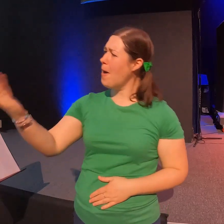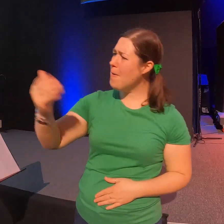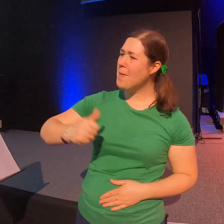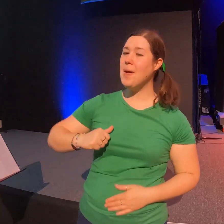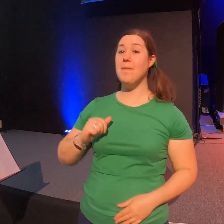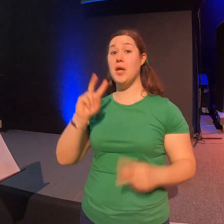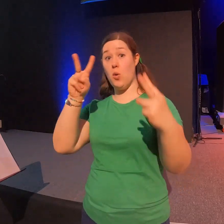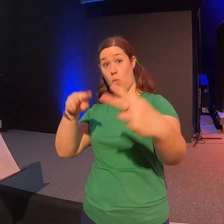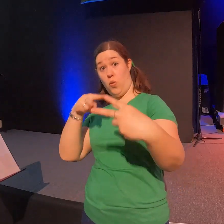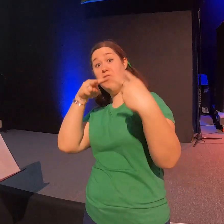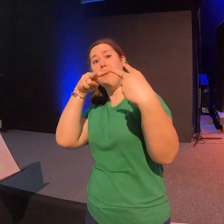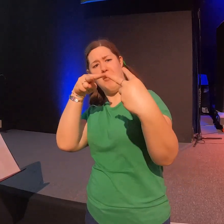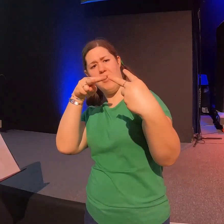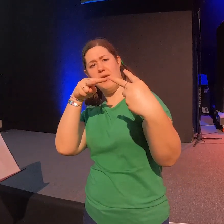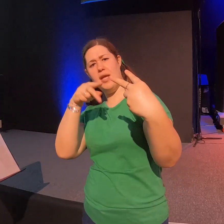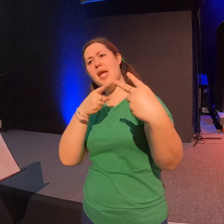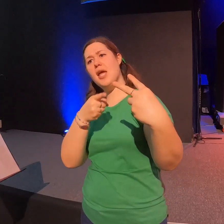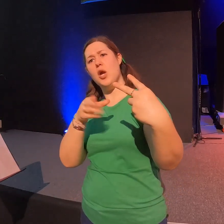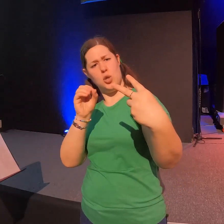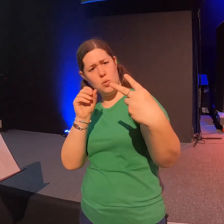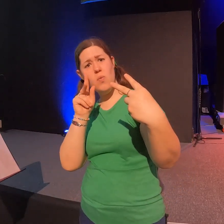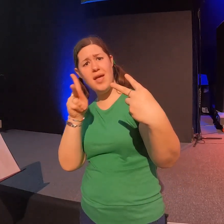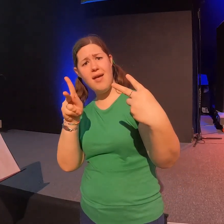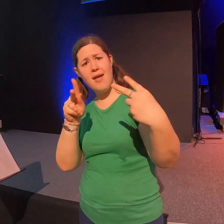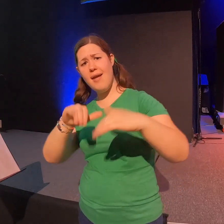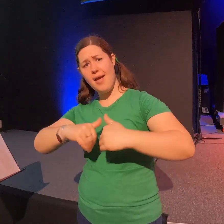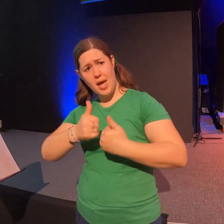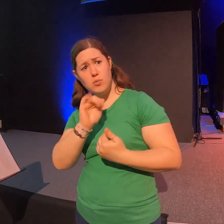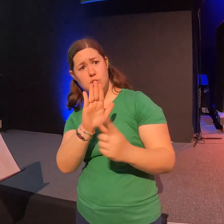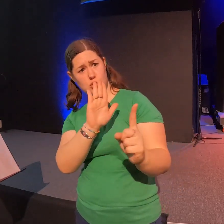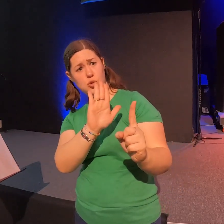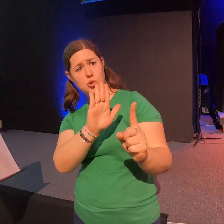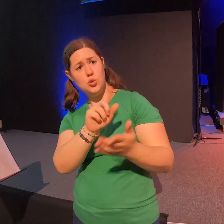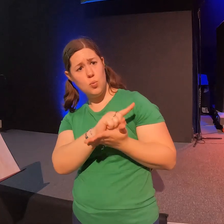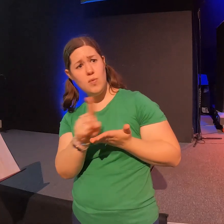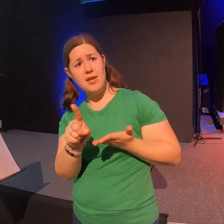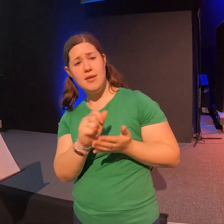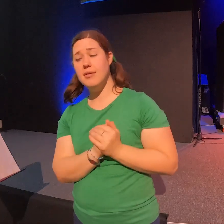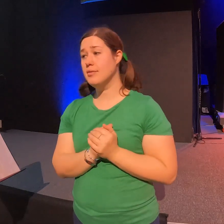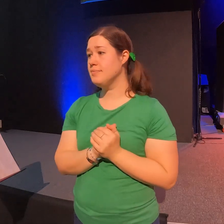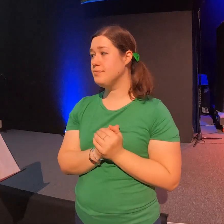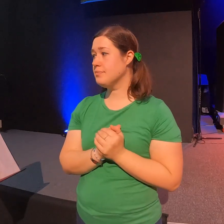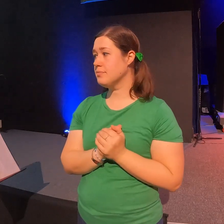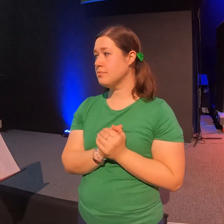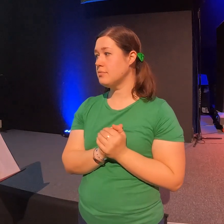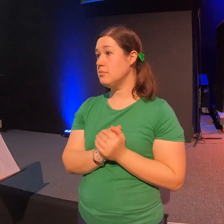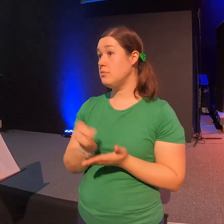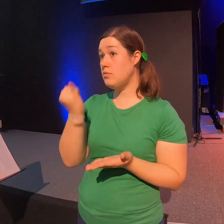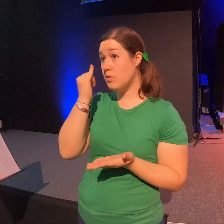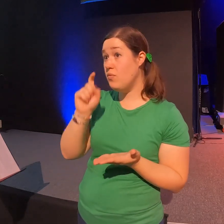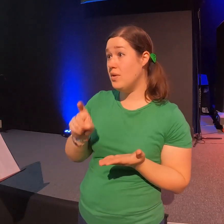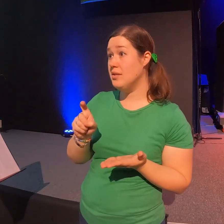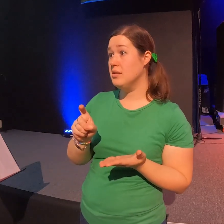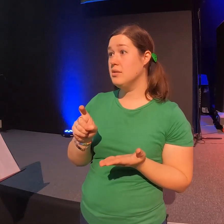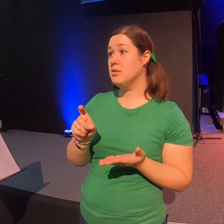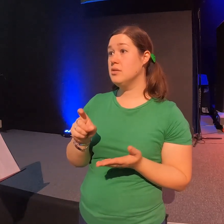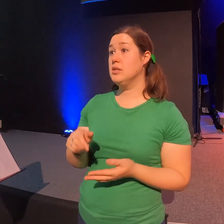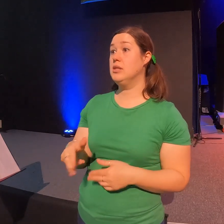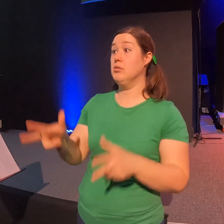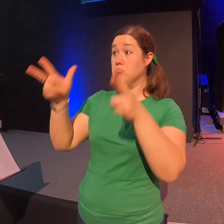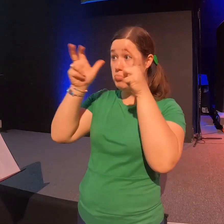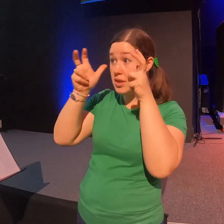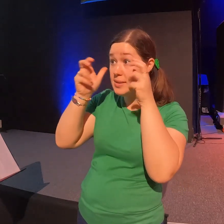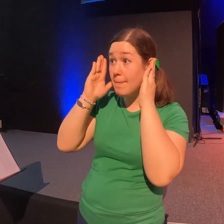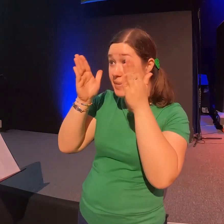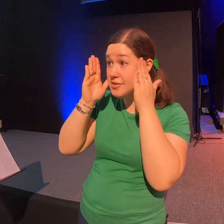look one another in the eyes and say, are you okay? How was your week? And we need to see if we need to listen to them.